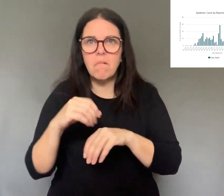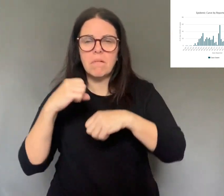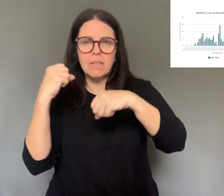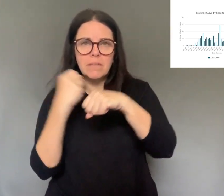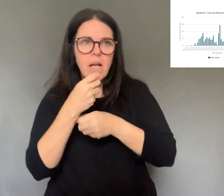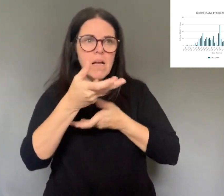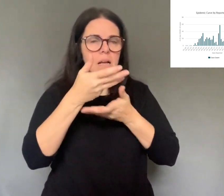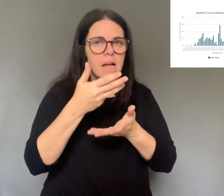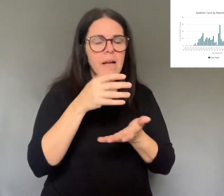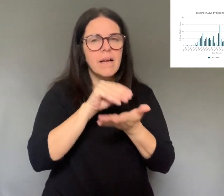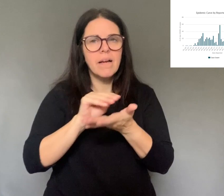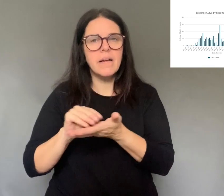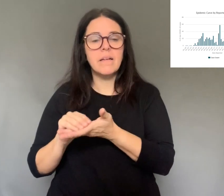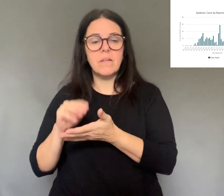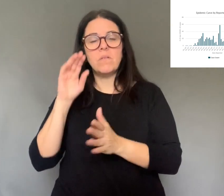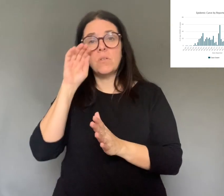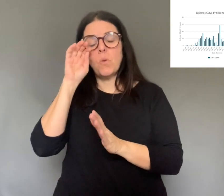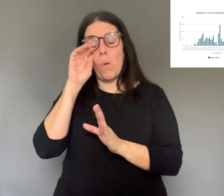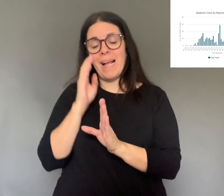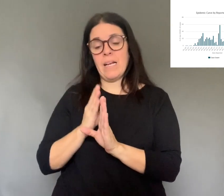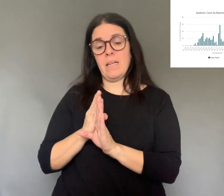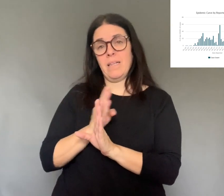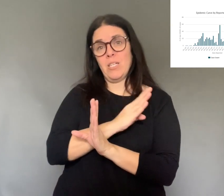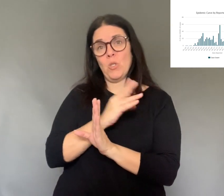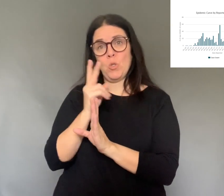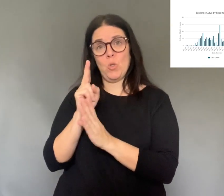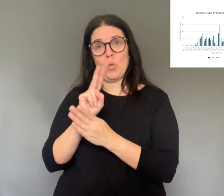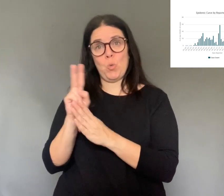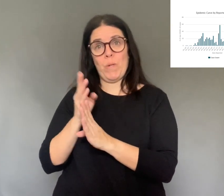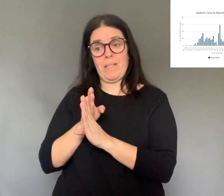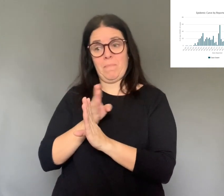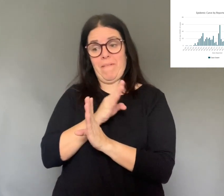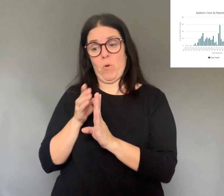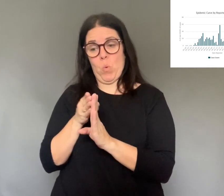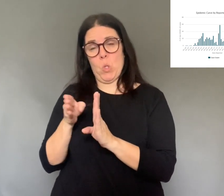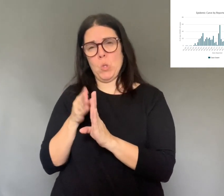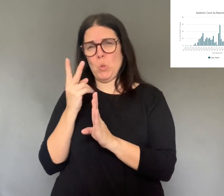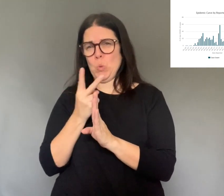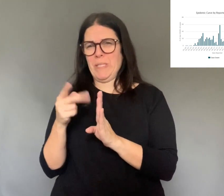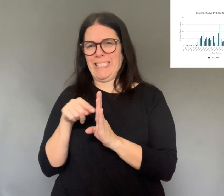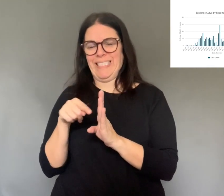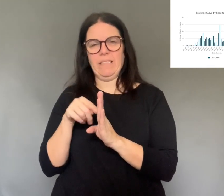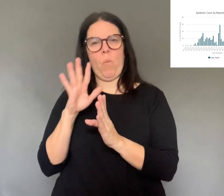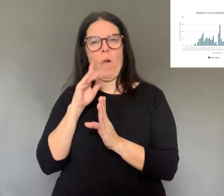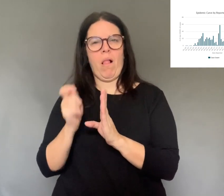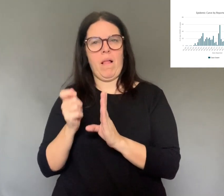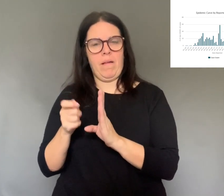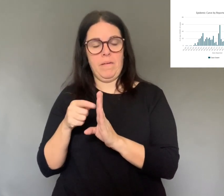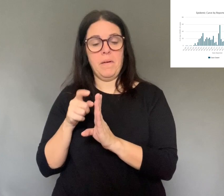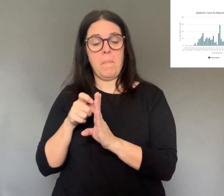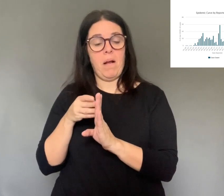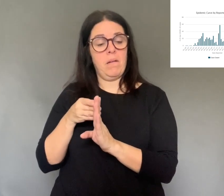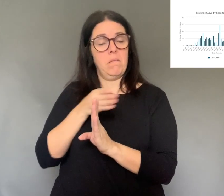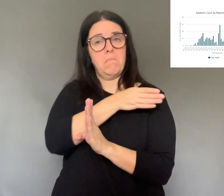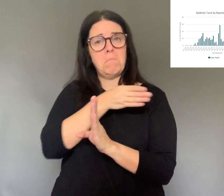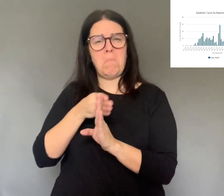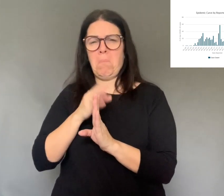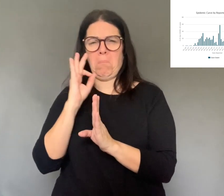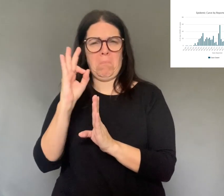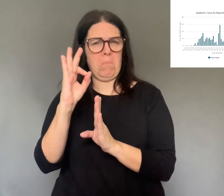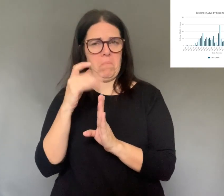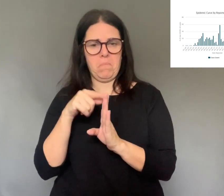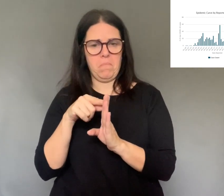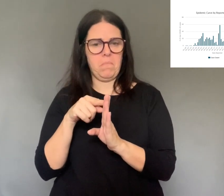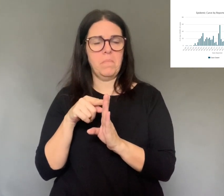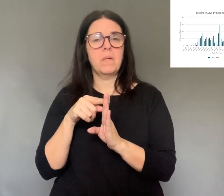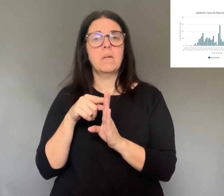similar data. Obviously, we cannot rely on the last 2 weeks data for sure, just because of those reporting delay reason. But anything that's